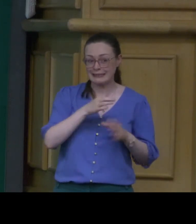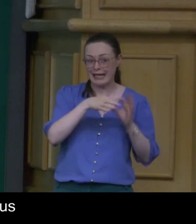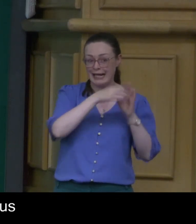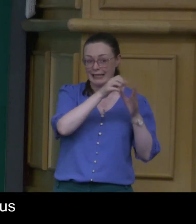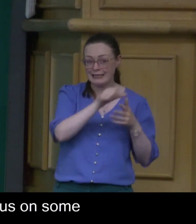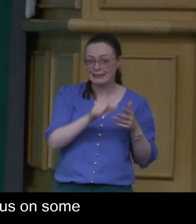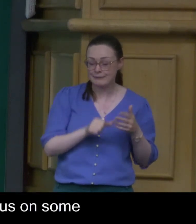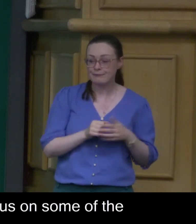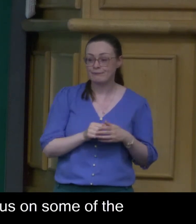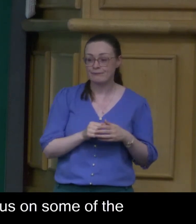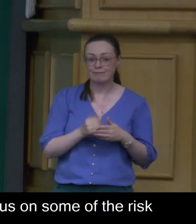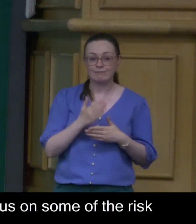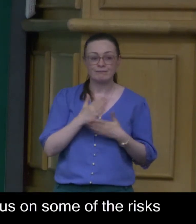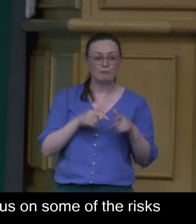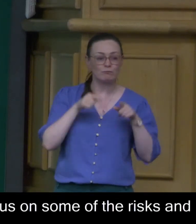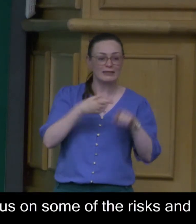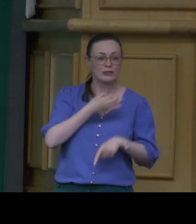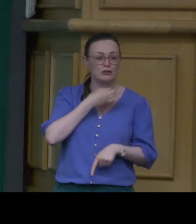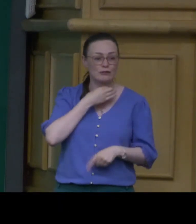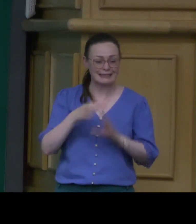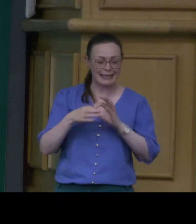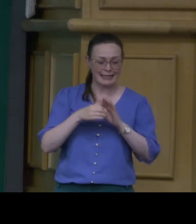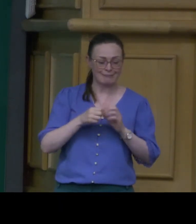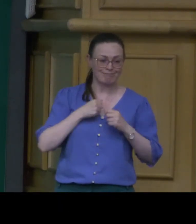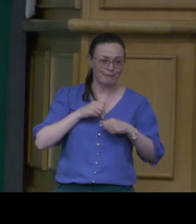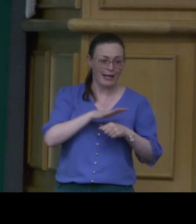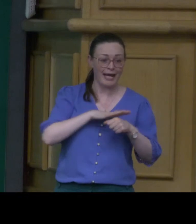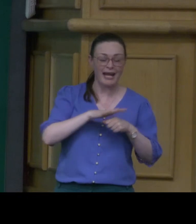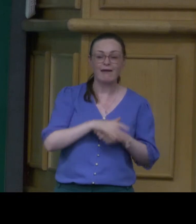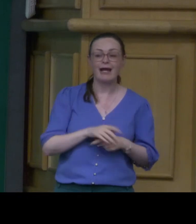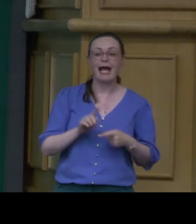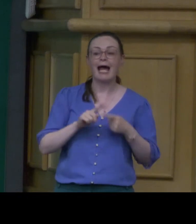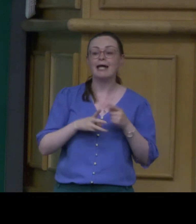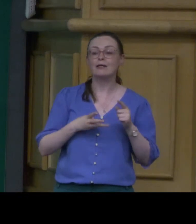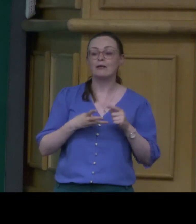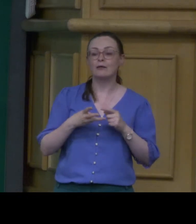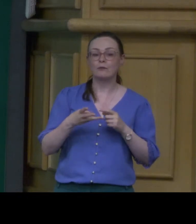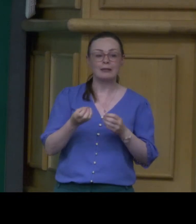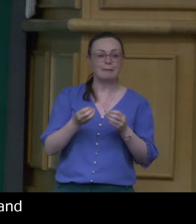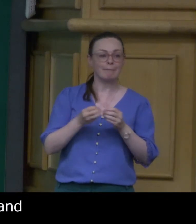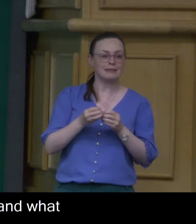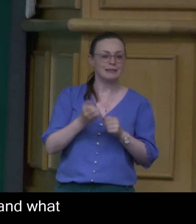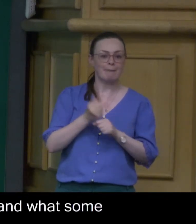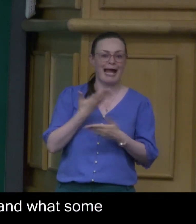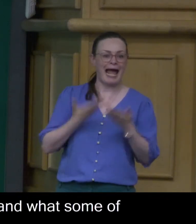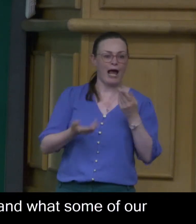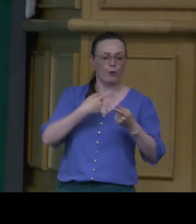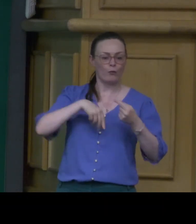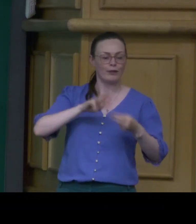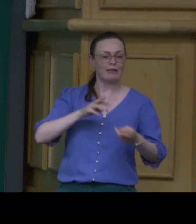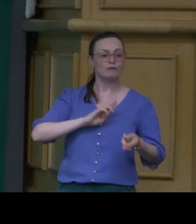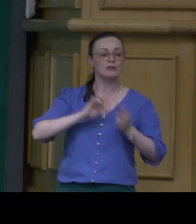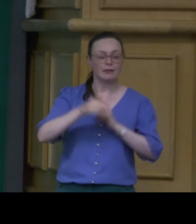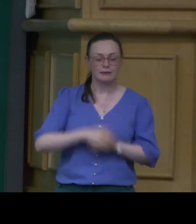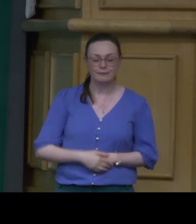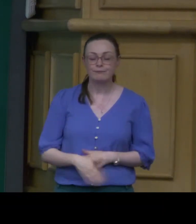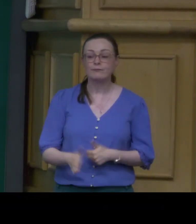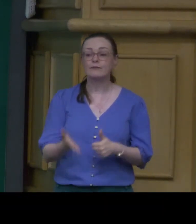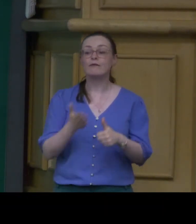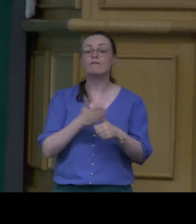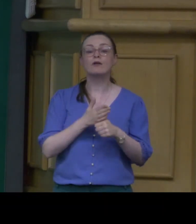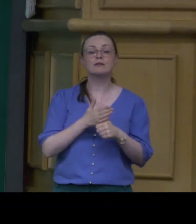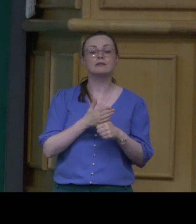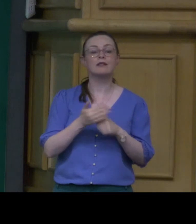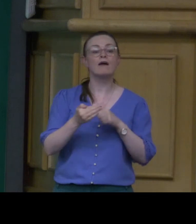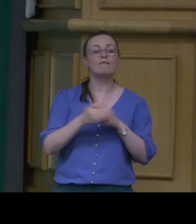the threats that exist in that area and what some of our responses should be. Firstly,